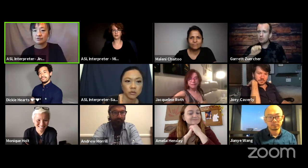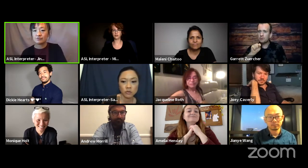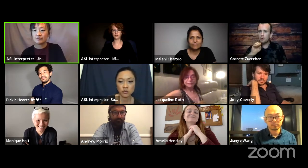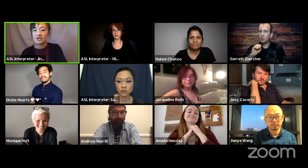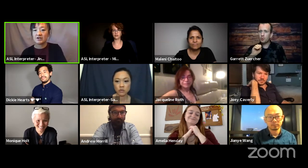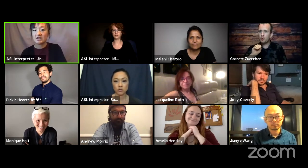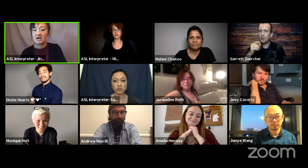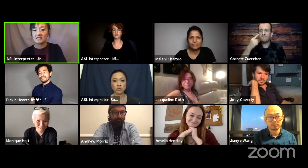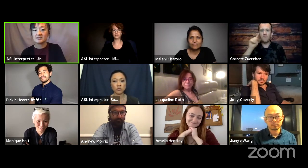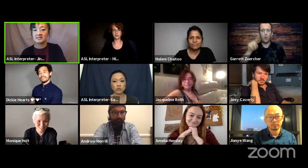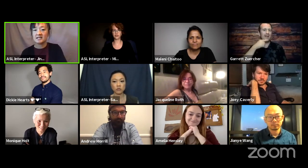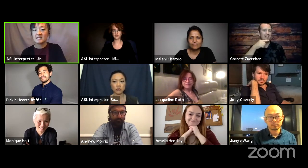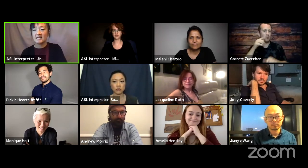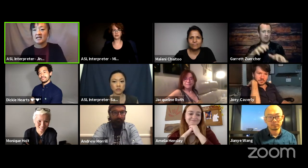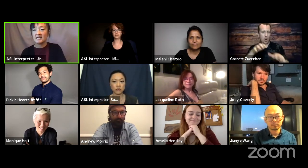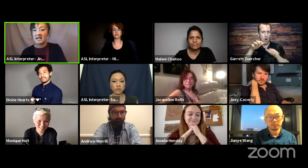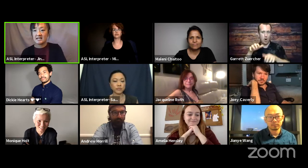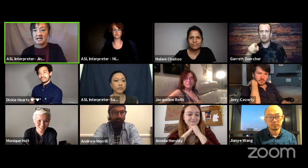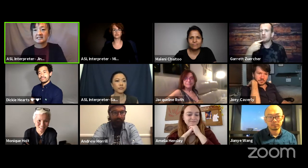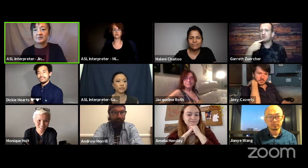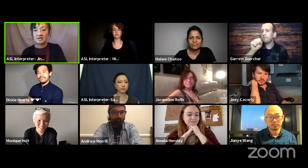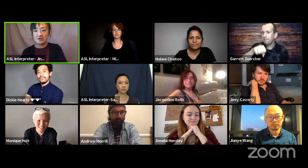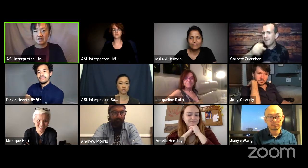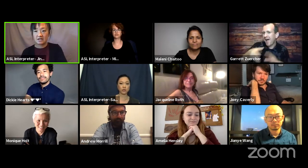for a hearing audience. And yes, I'm hearing